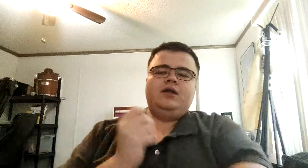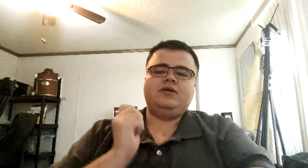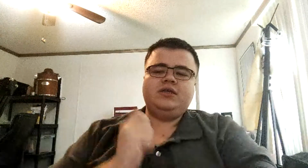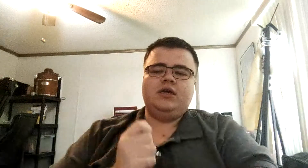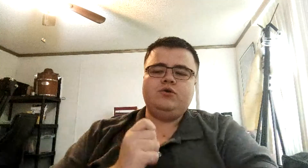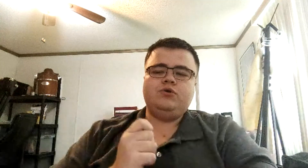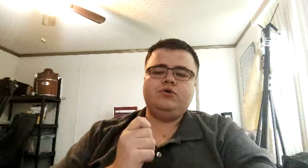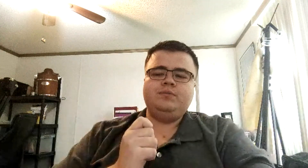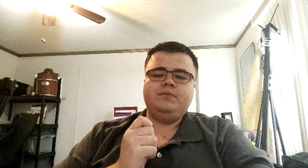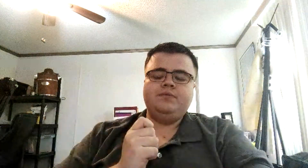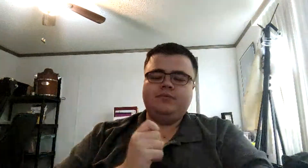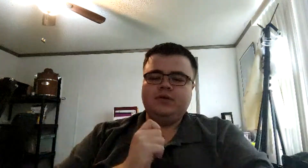Alexander